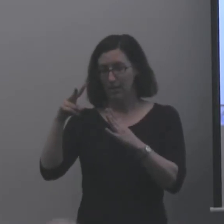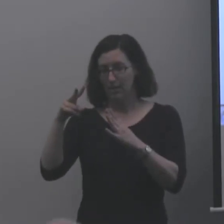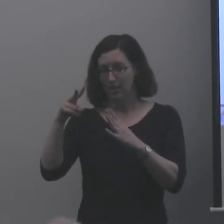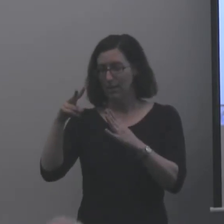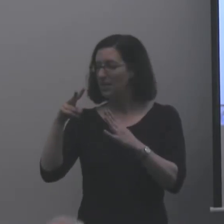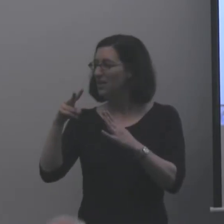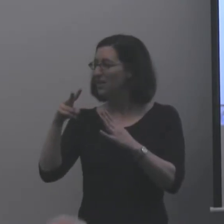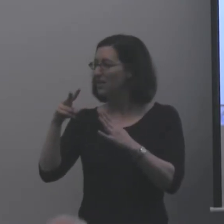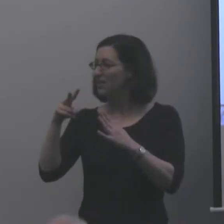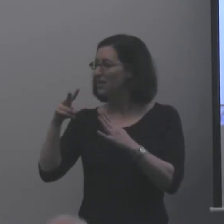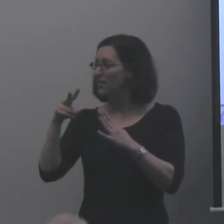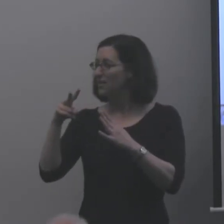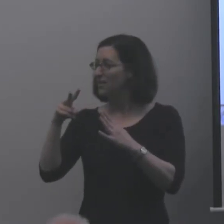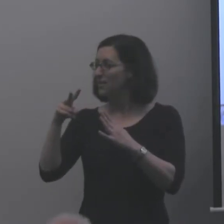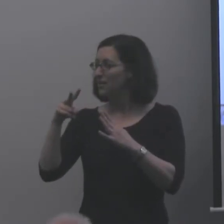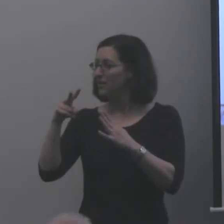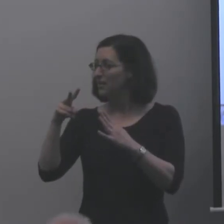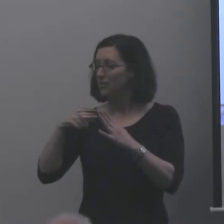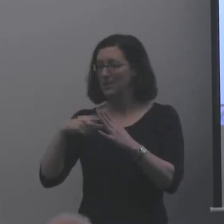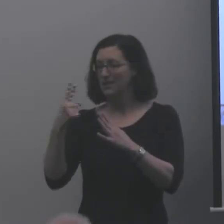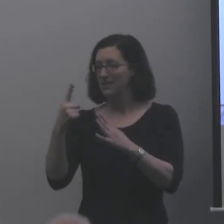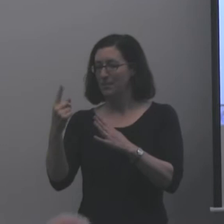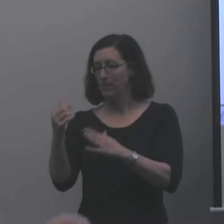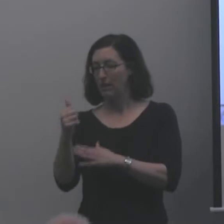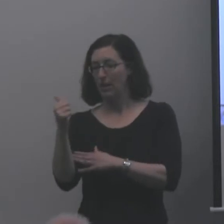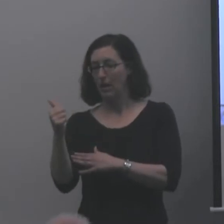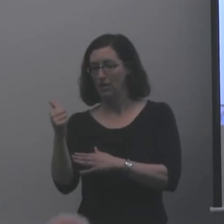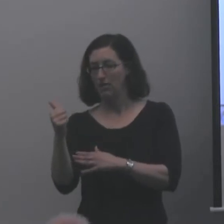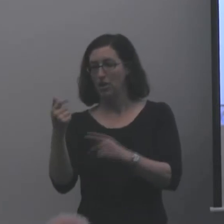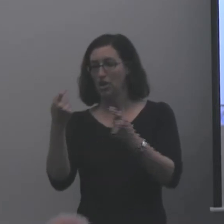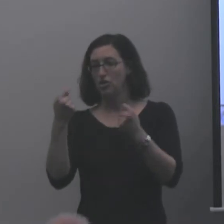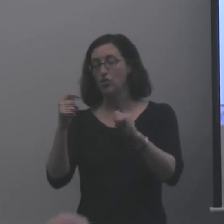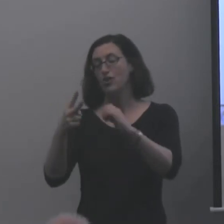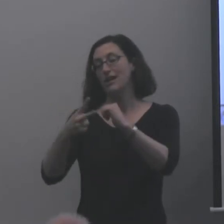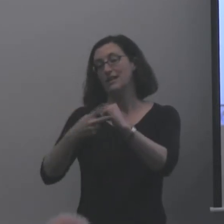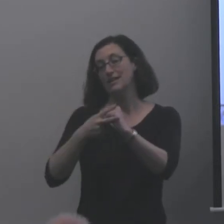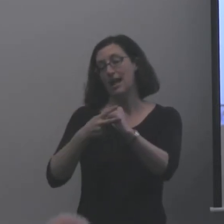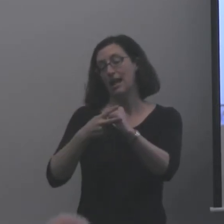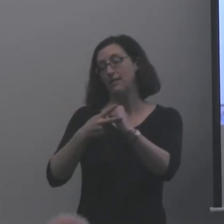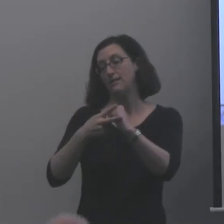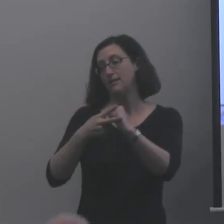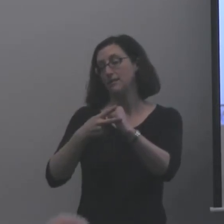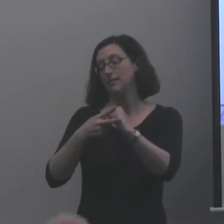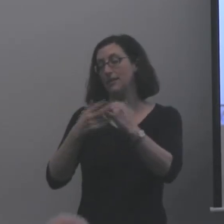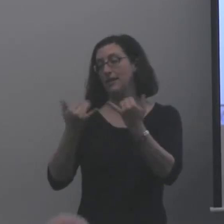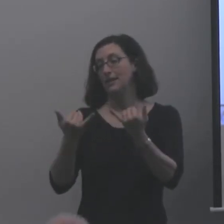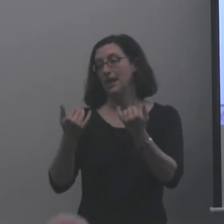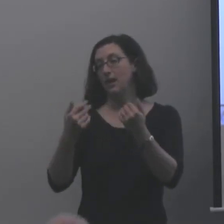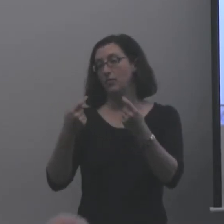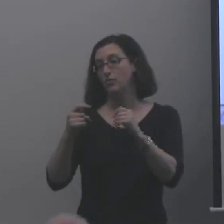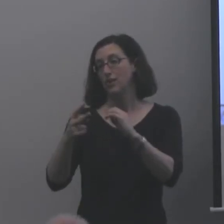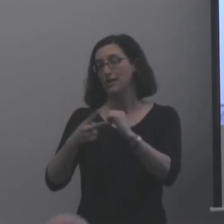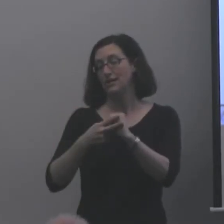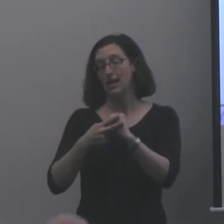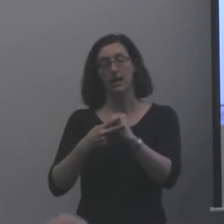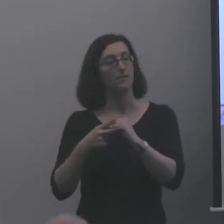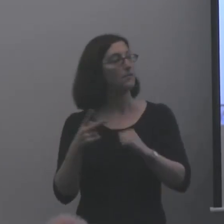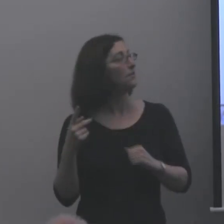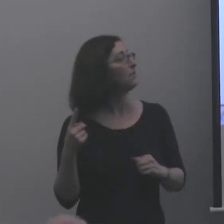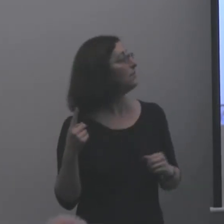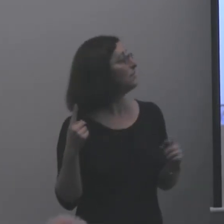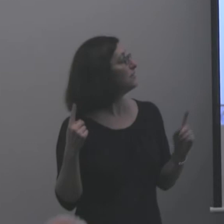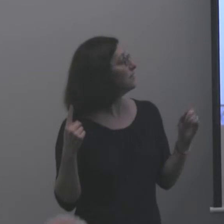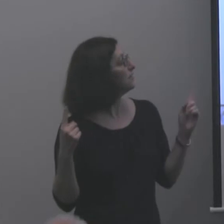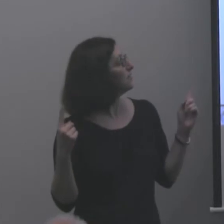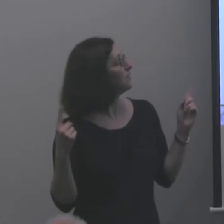colon blank. About colon blank. Yeah, so let me try to save this document. Alt F, leaving application region. File edit view insert